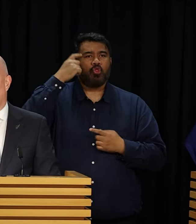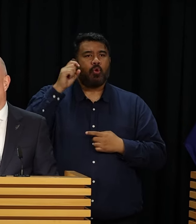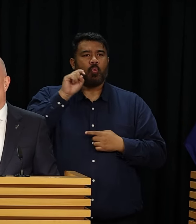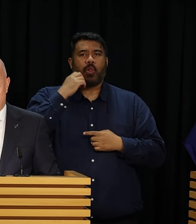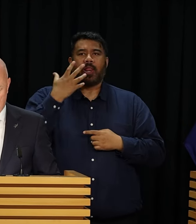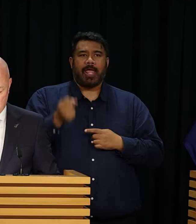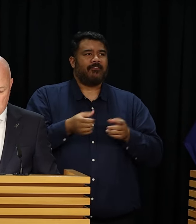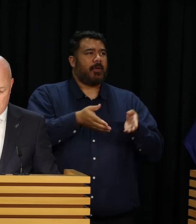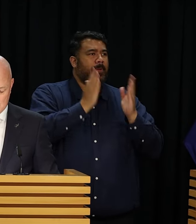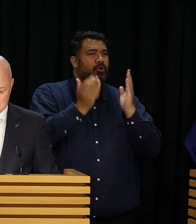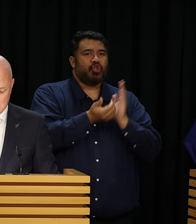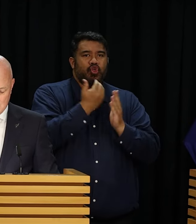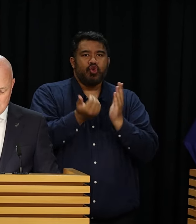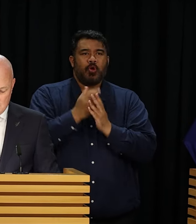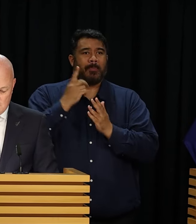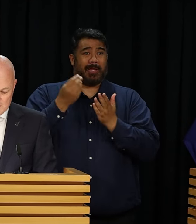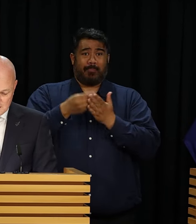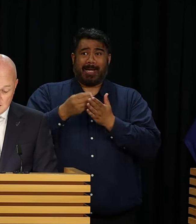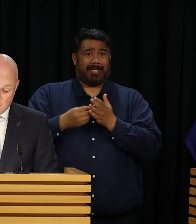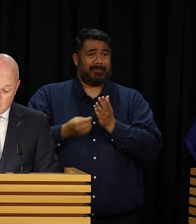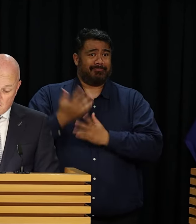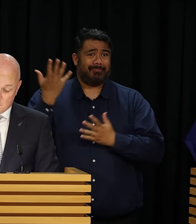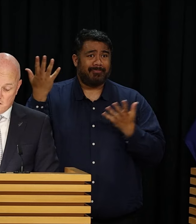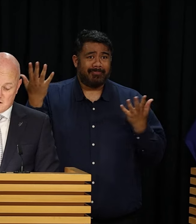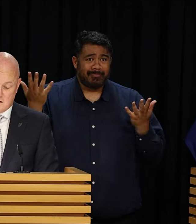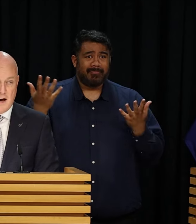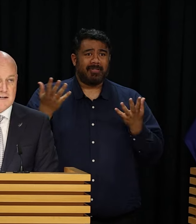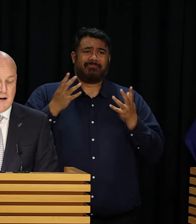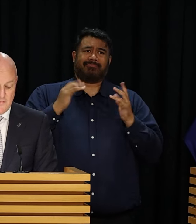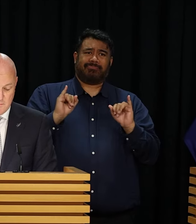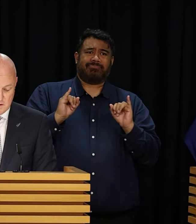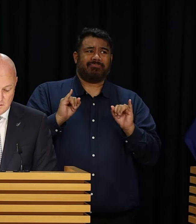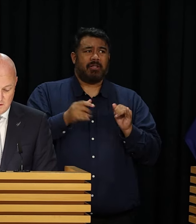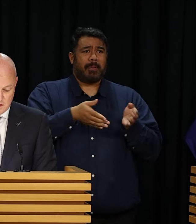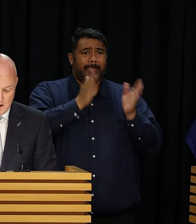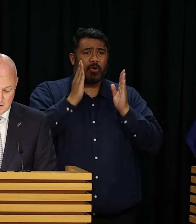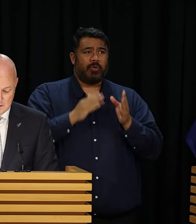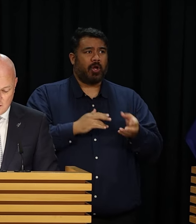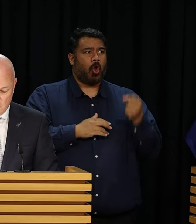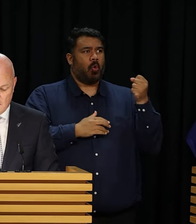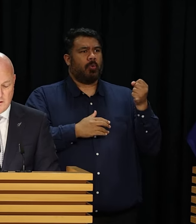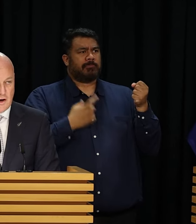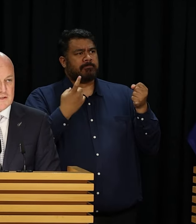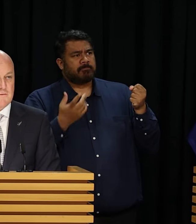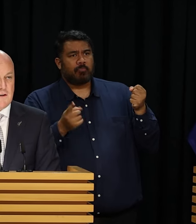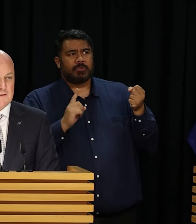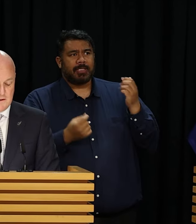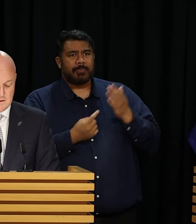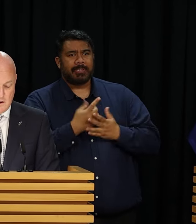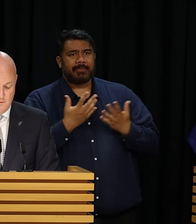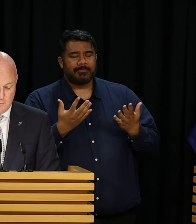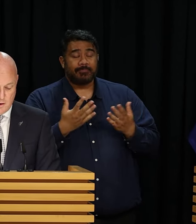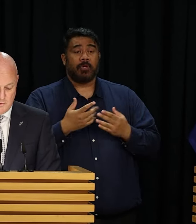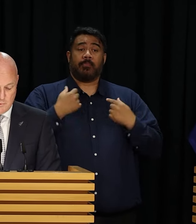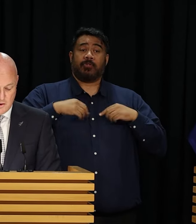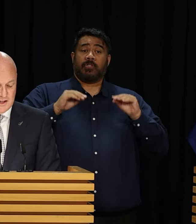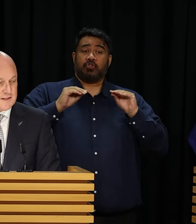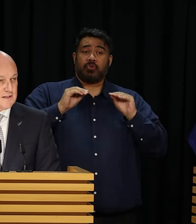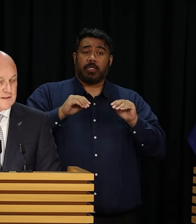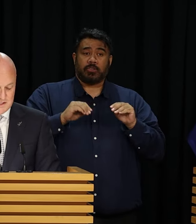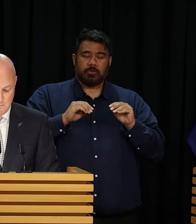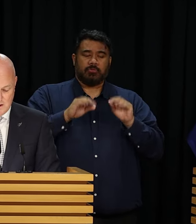and significant cost blowouts. Facing significant cost pressures and high demand, the Ministry of Education has been looking at the cost effectiveness of their